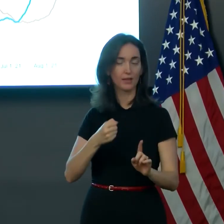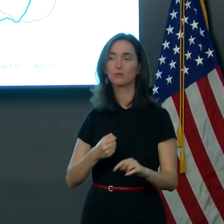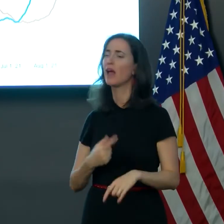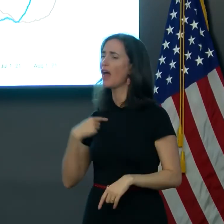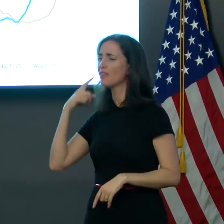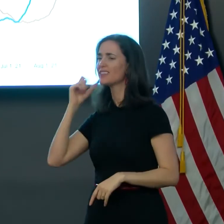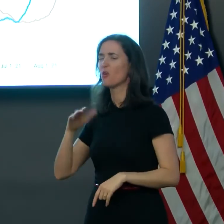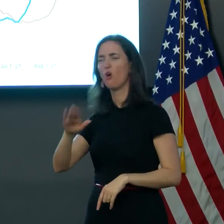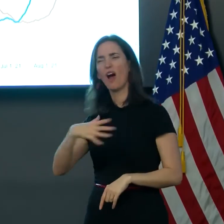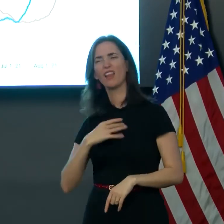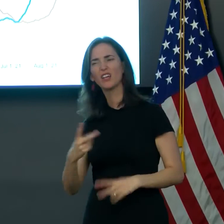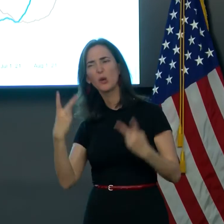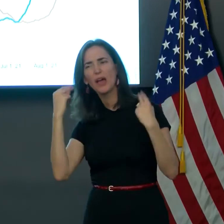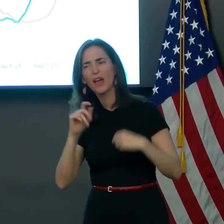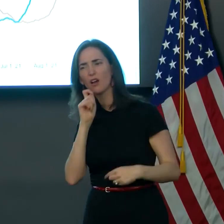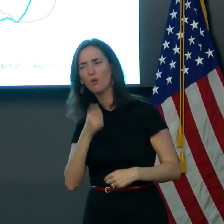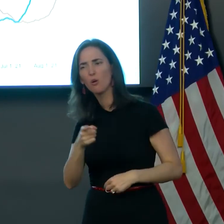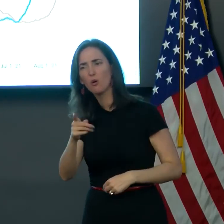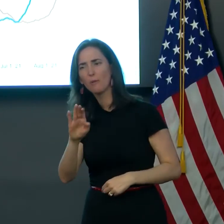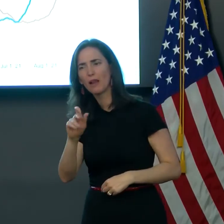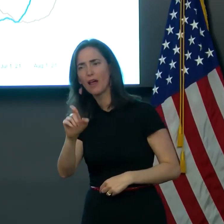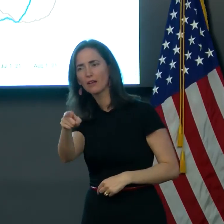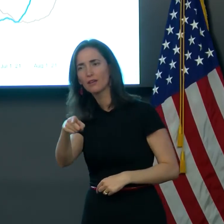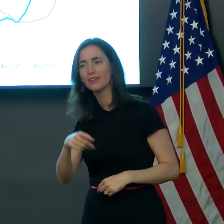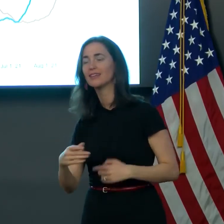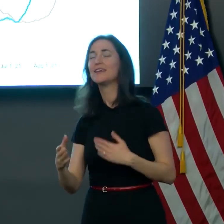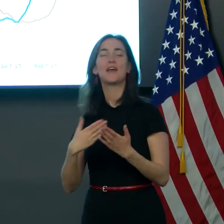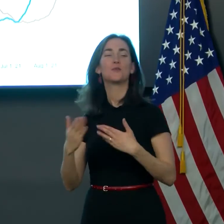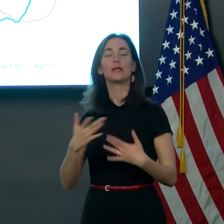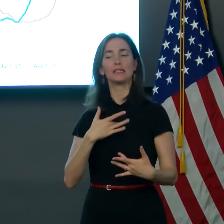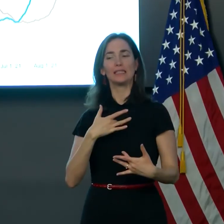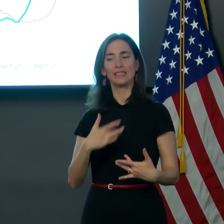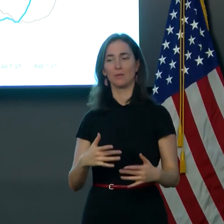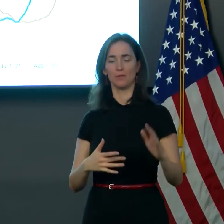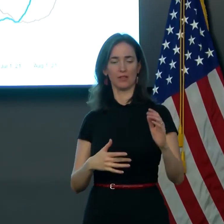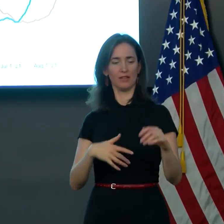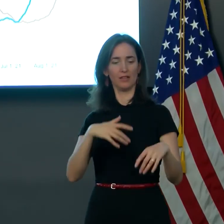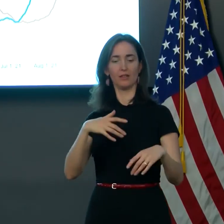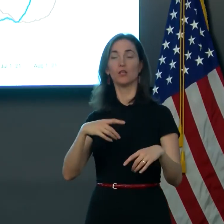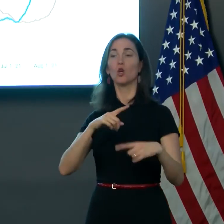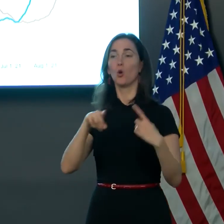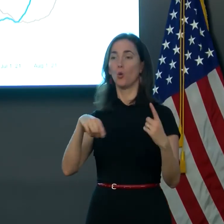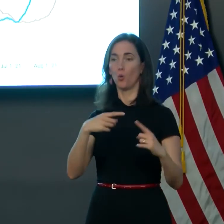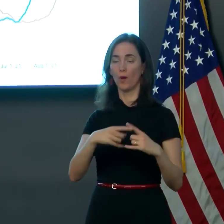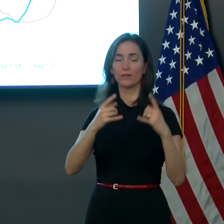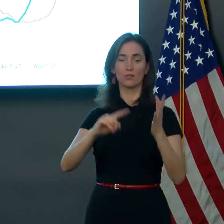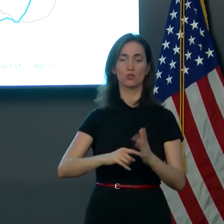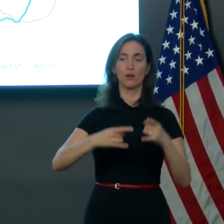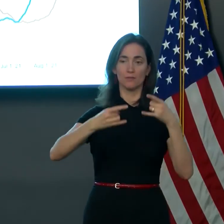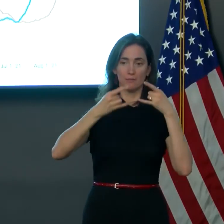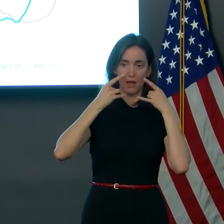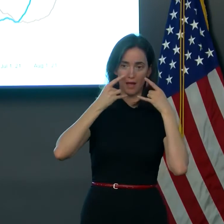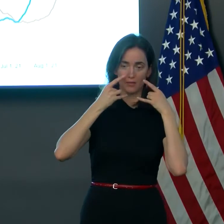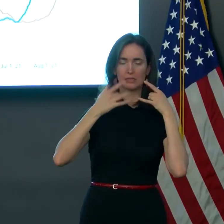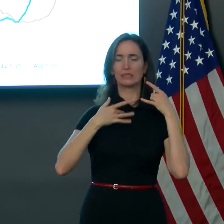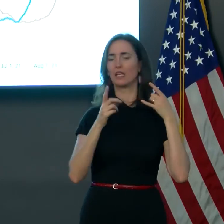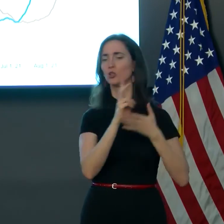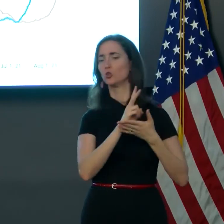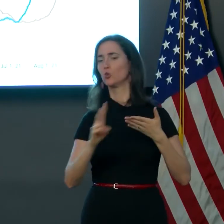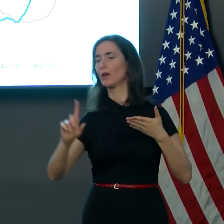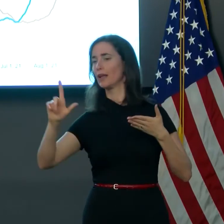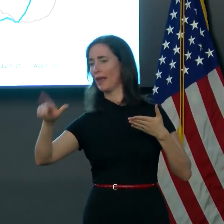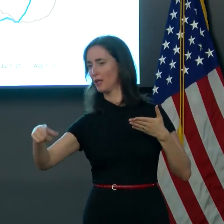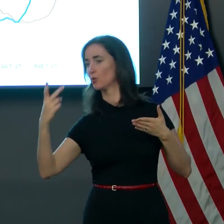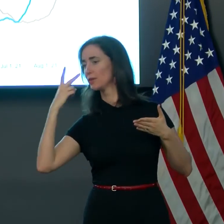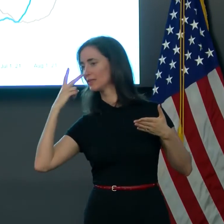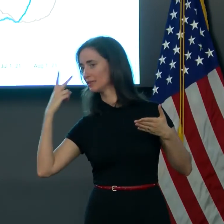I think so. You know, typically we look at this 2-week time frame after a mitigation measure is implemented to when you